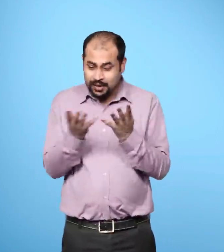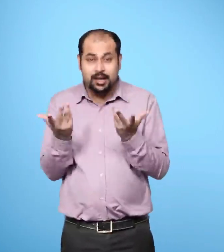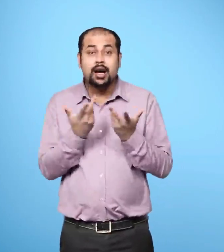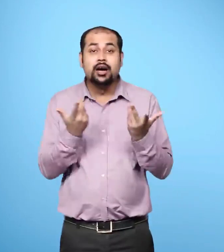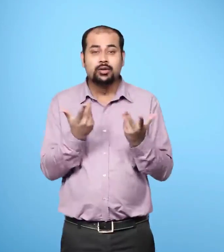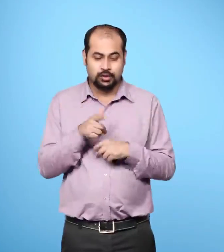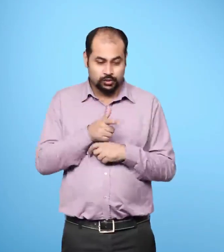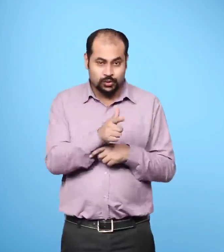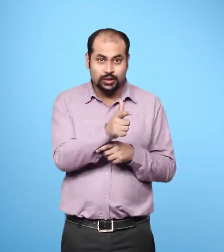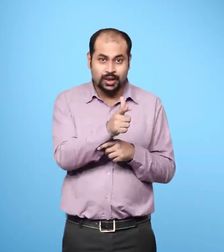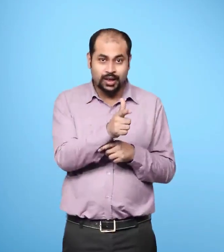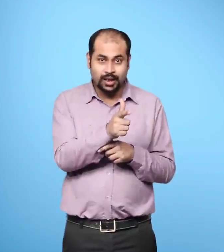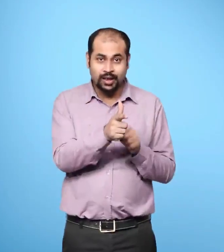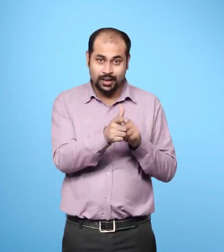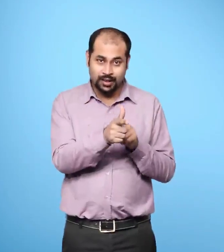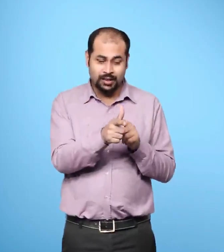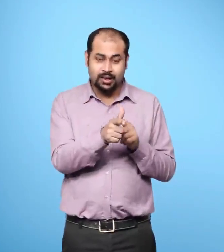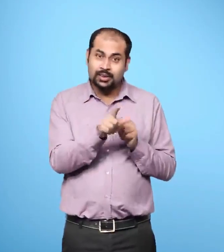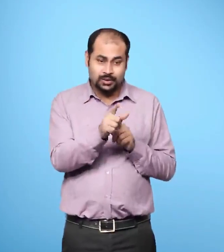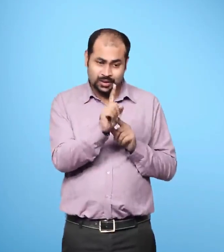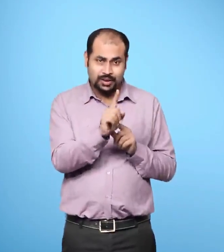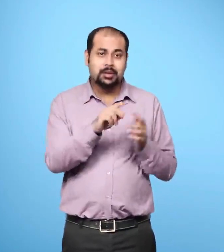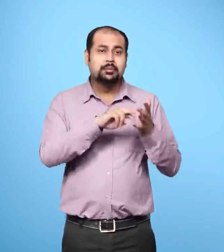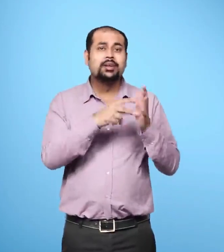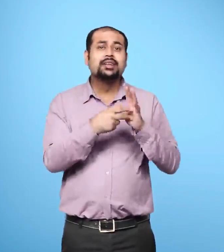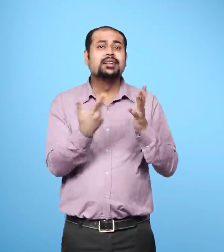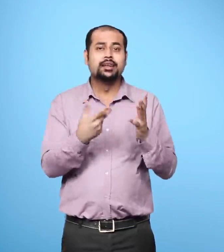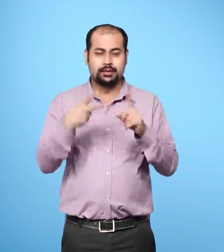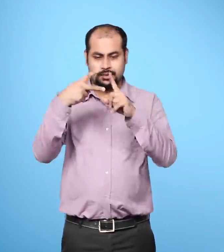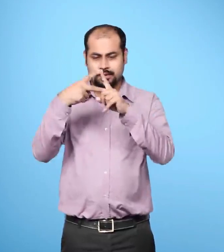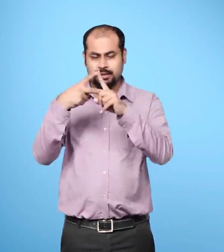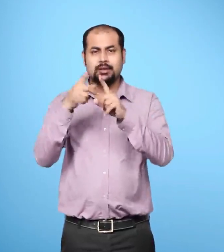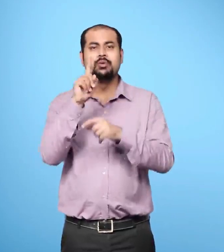rat and kept 1 blue card in my pocket for 1 rat.